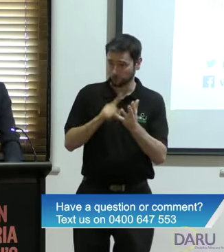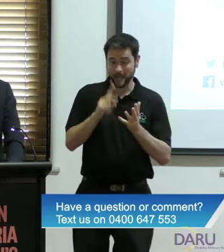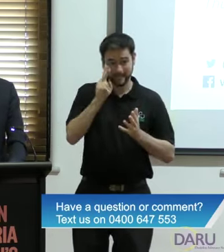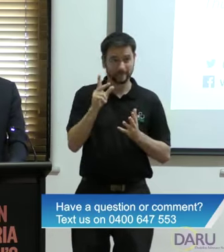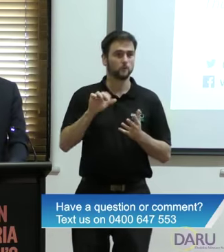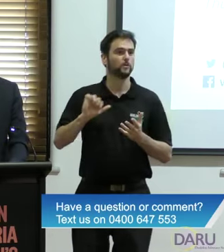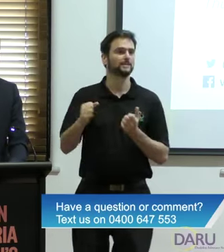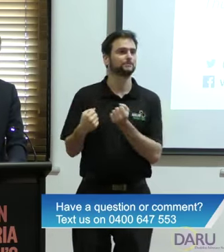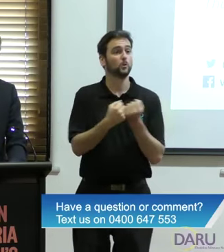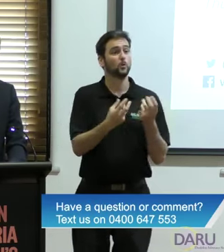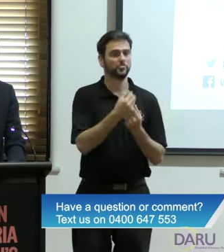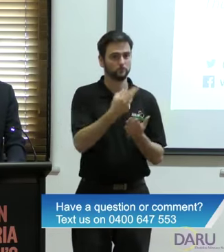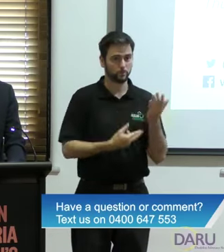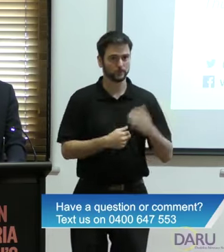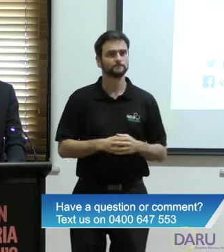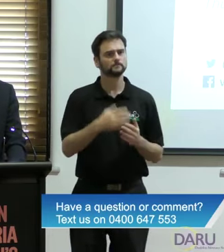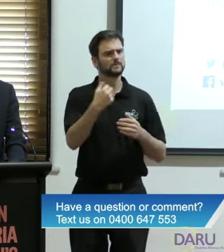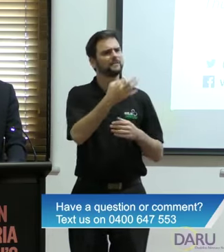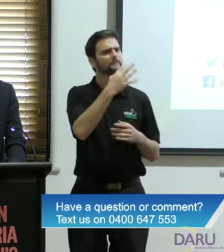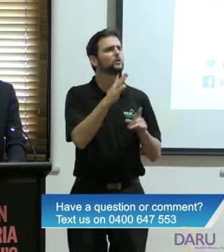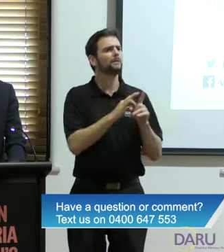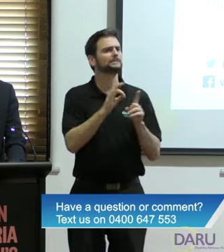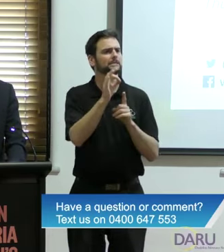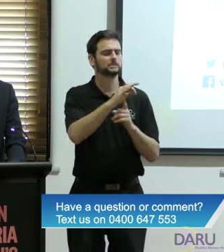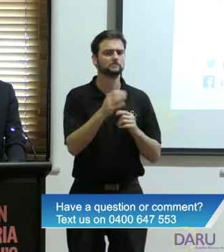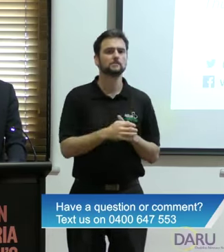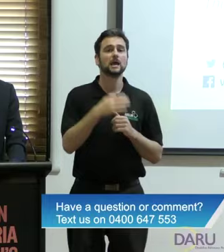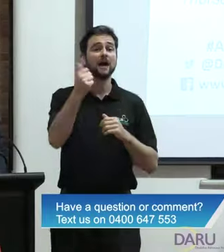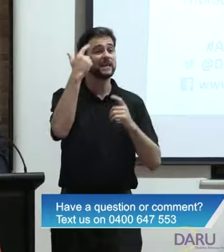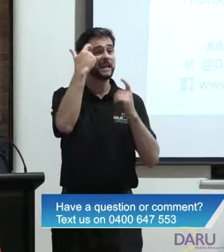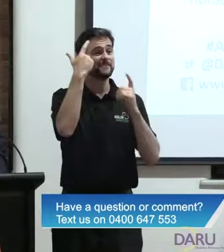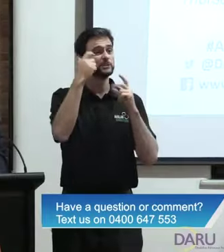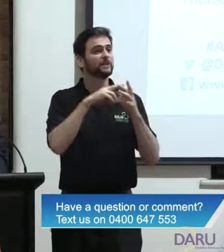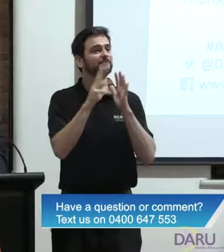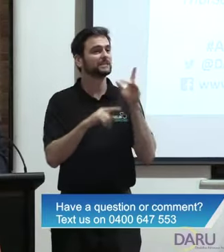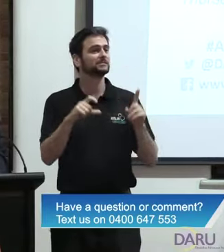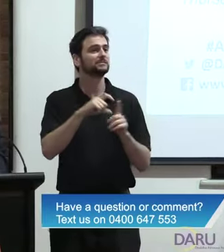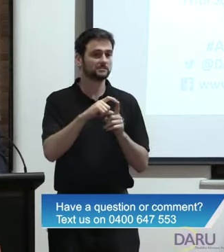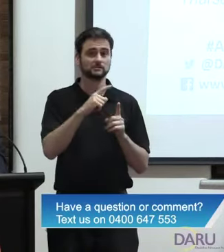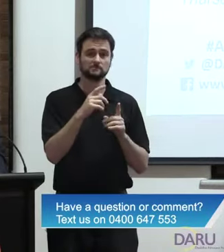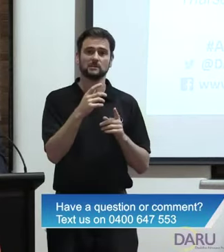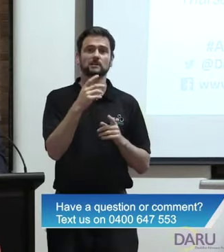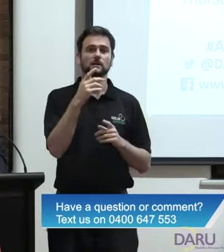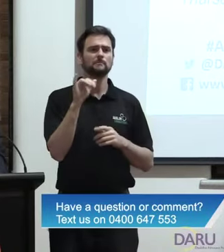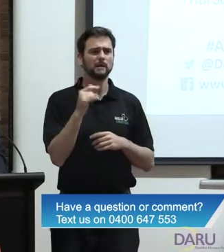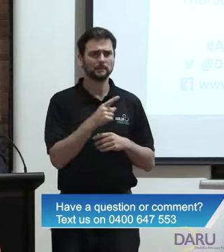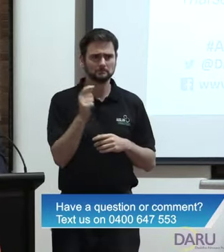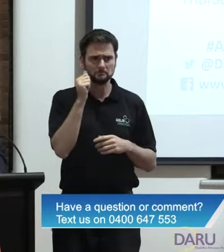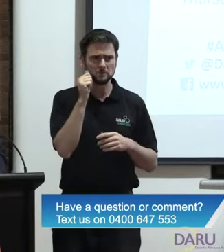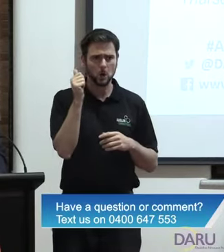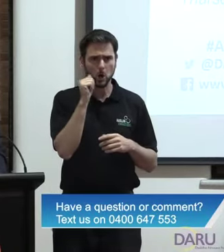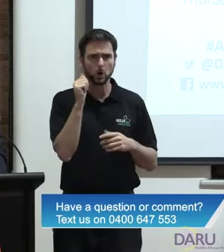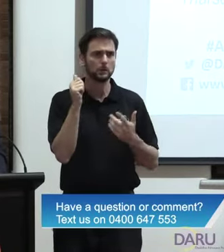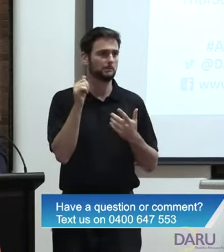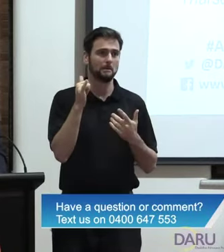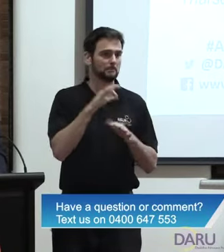the updates relates to the Victorian Disability Advocacy Innovation Fund. So for people who aren't